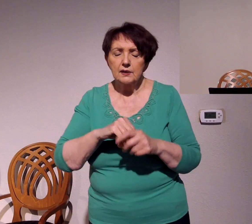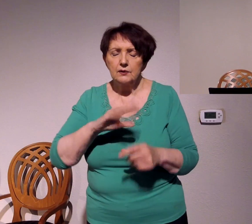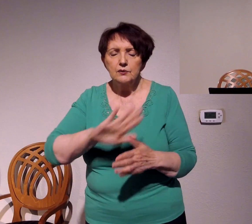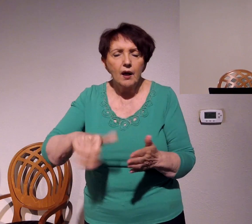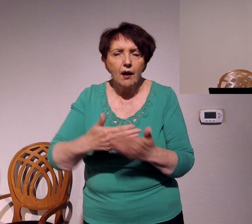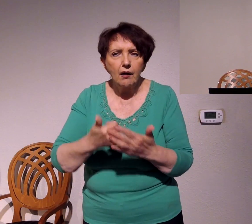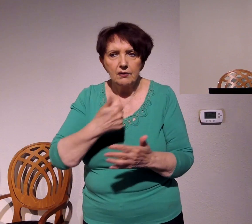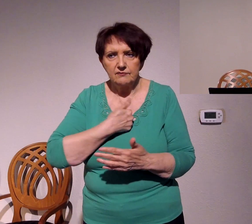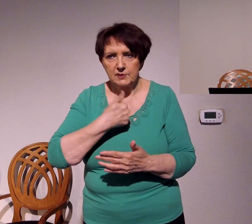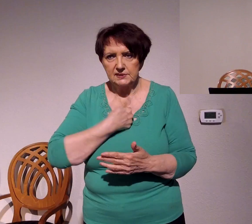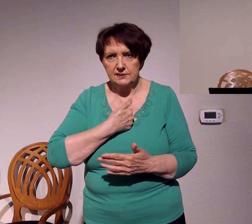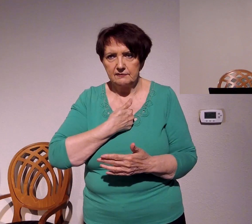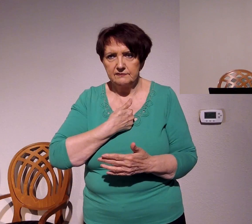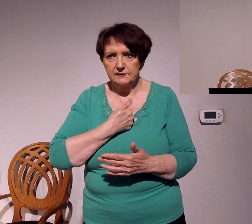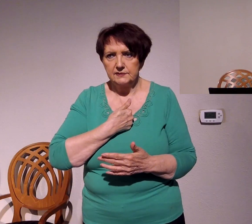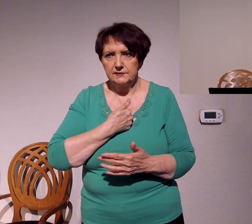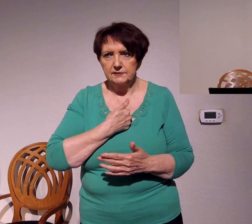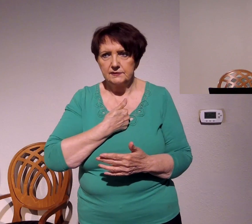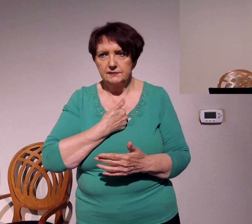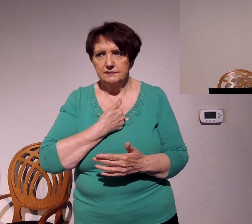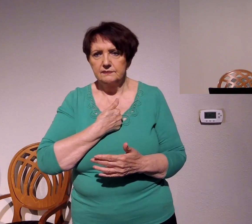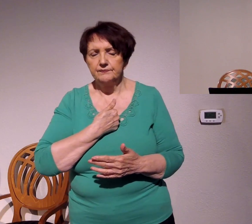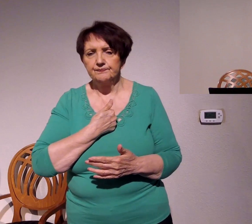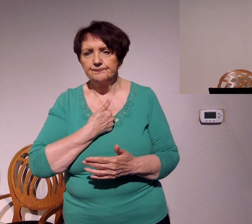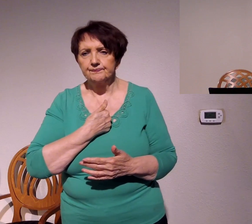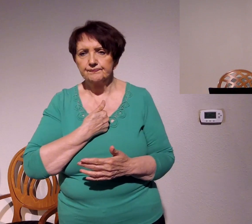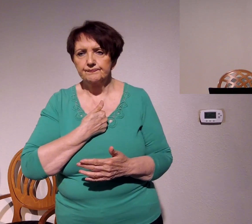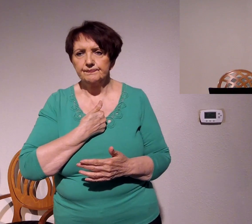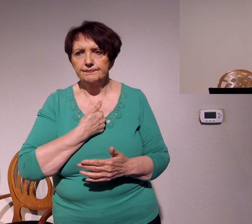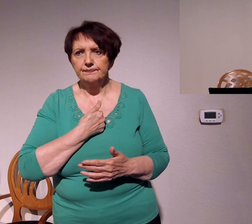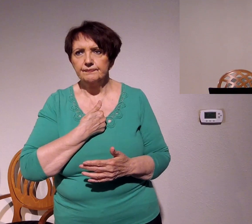inclusive of me.